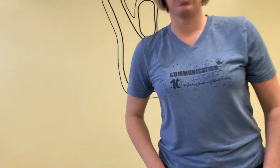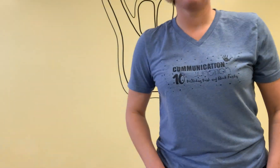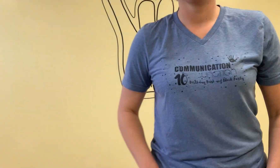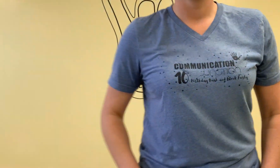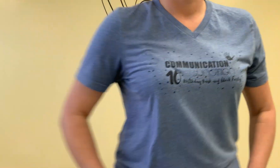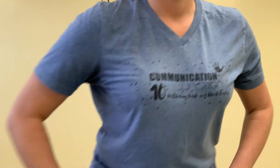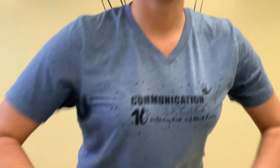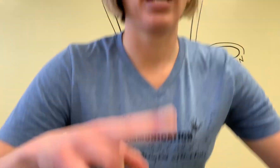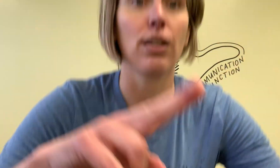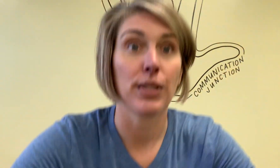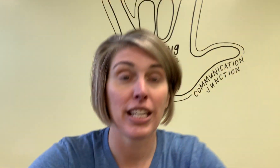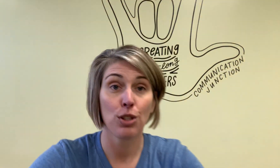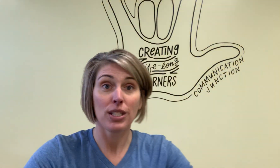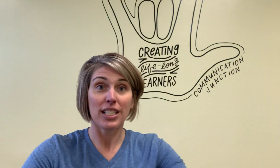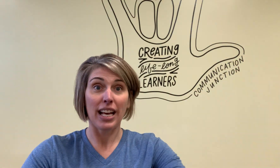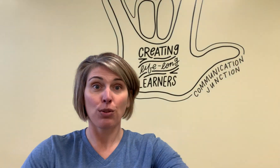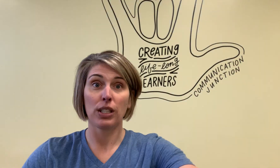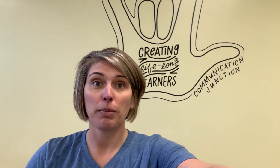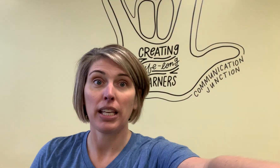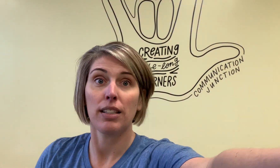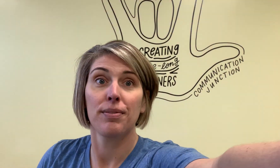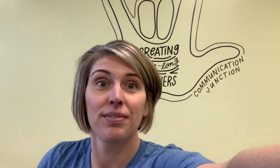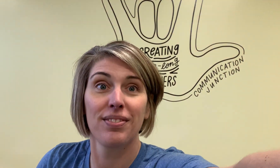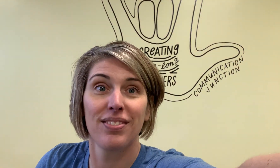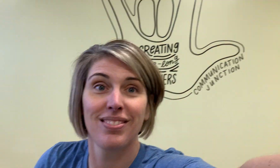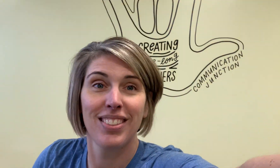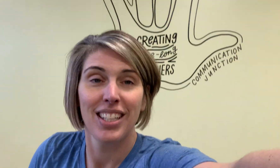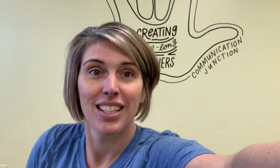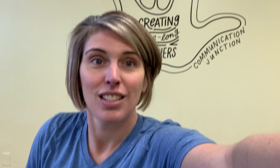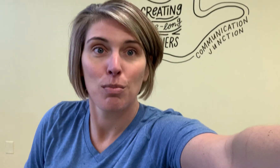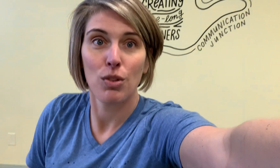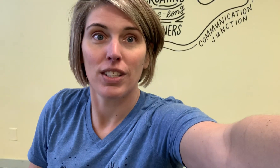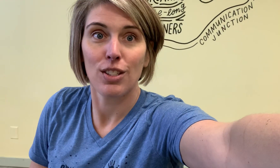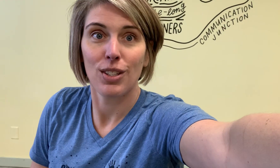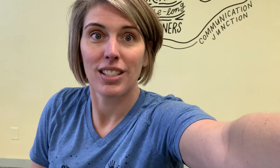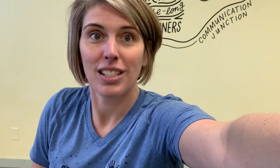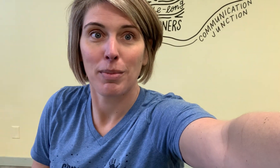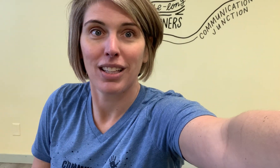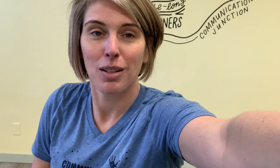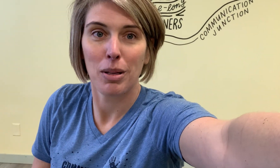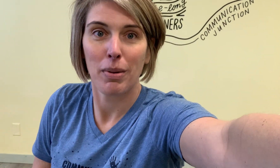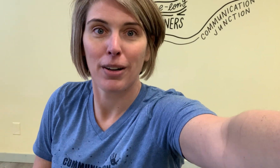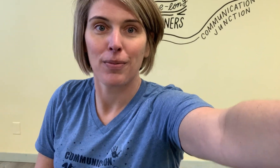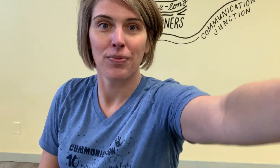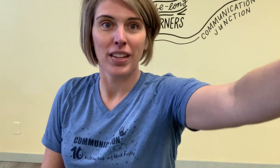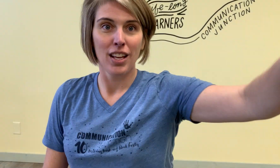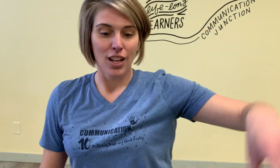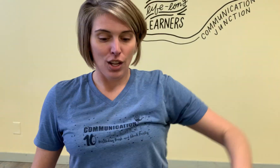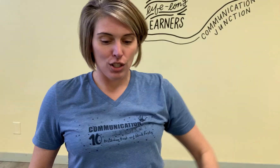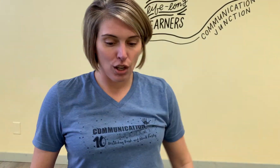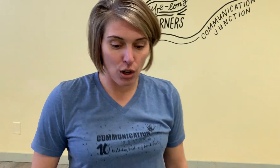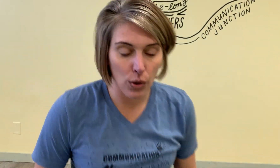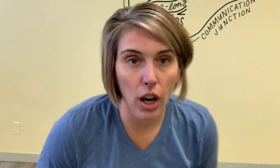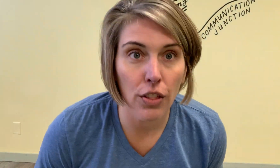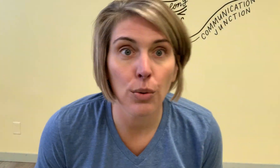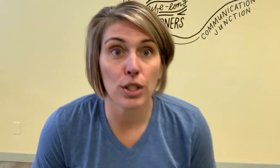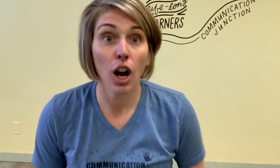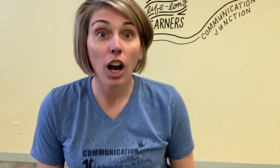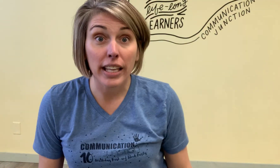the ground. Can you sit down with me? Let's move it so you can see me a little bit better. So, although we're talking